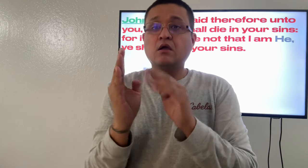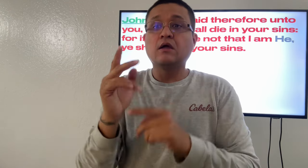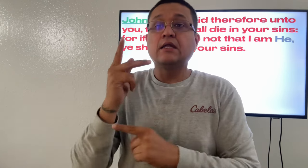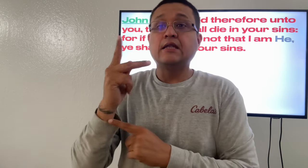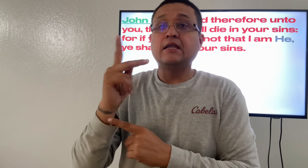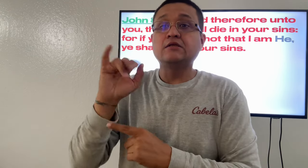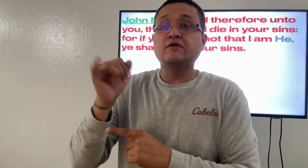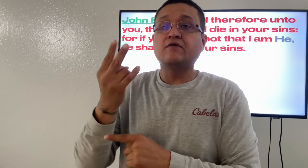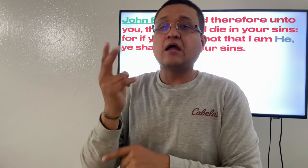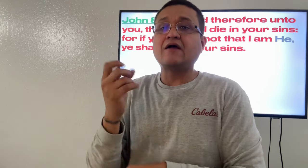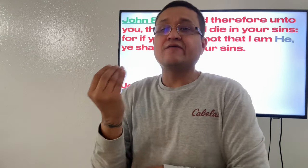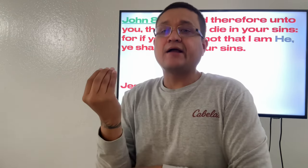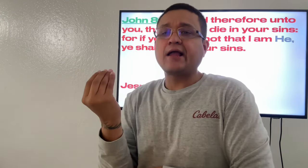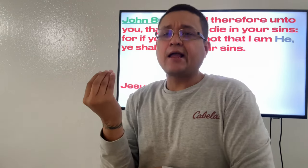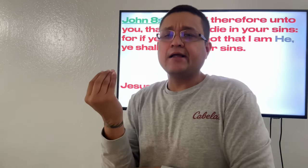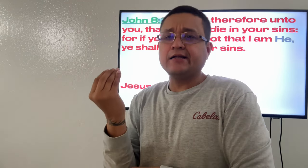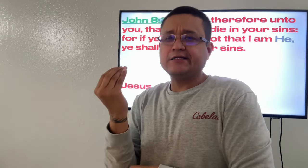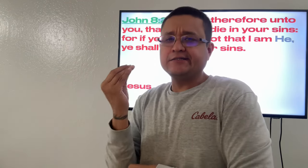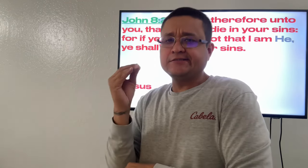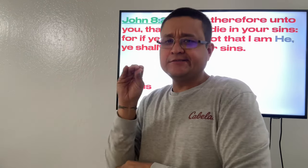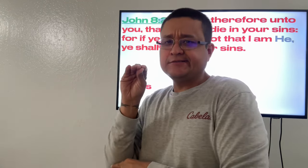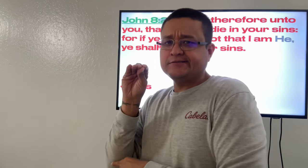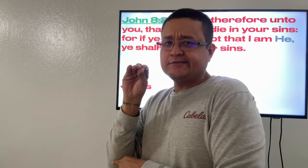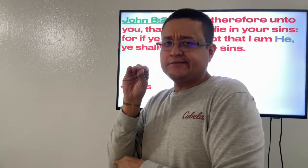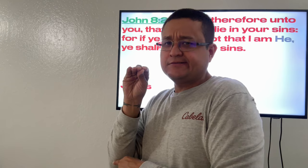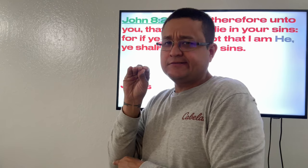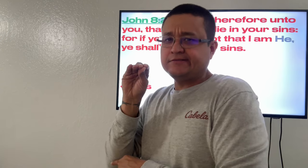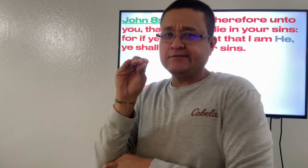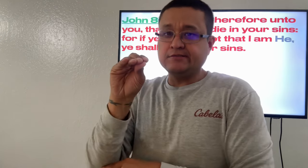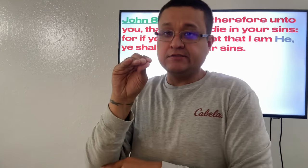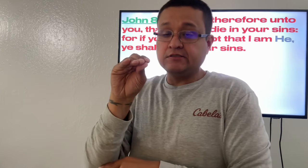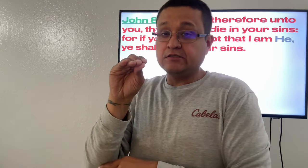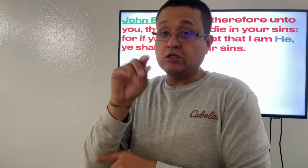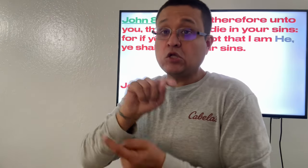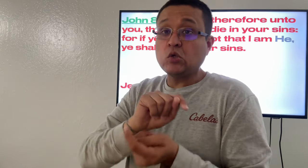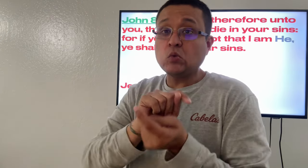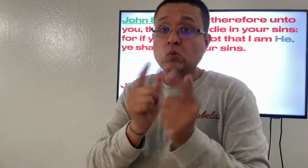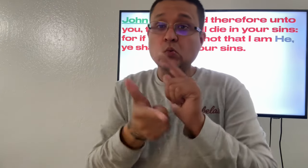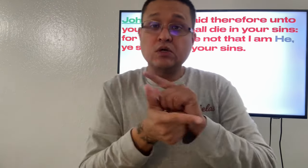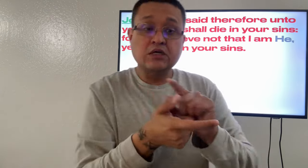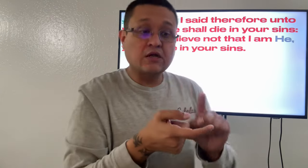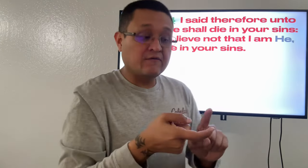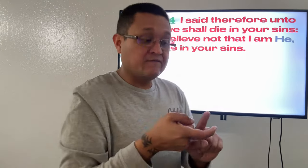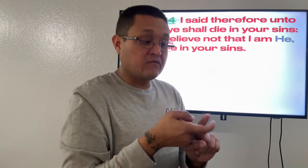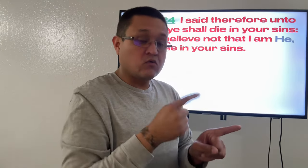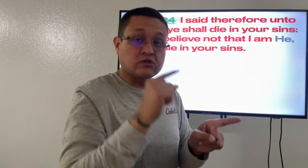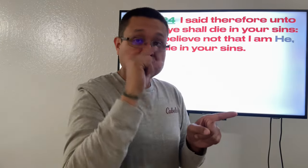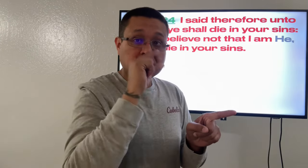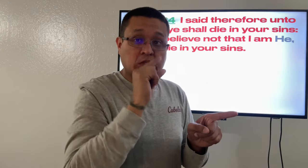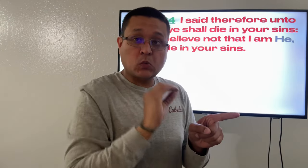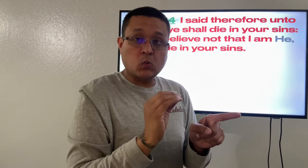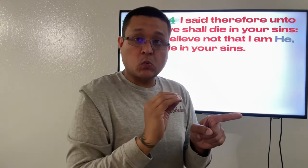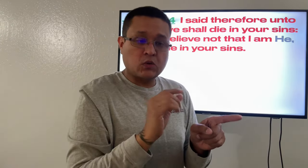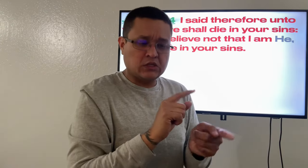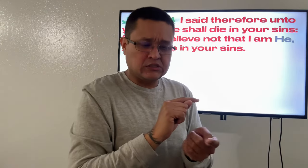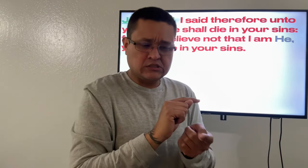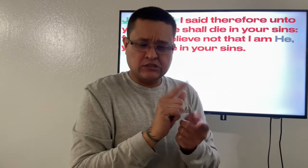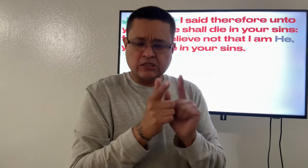And you'll kind of see and know like why is that kind of slanted. That's for the addition and the